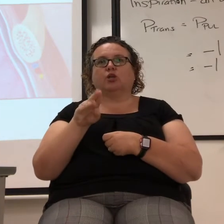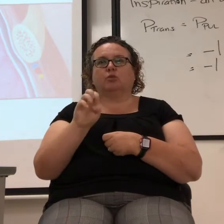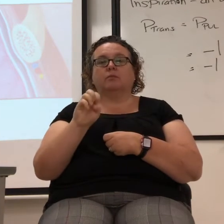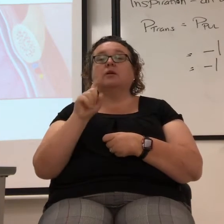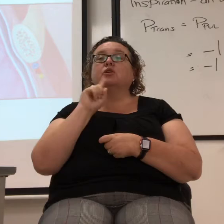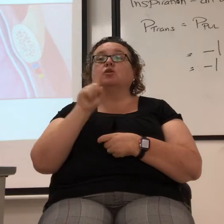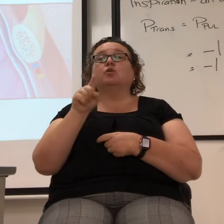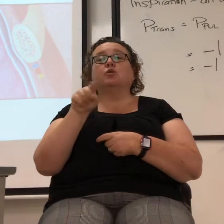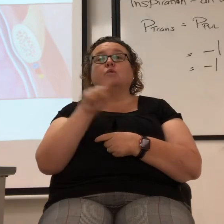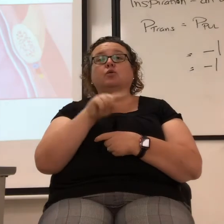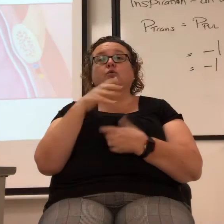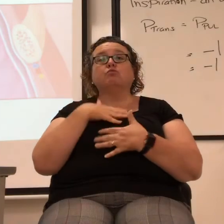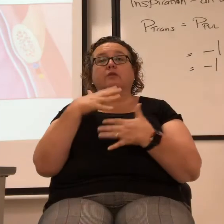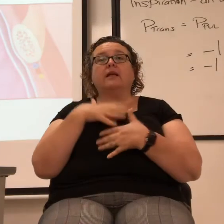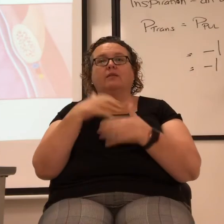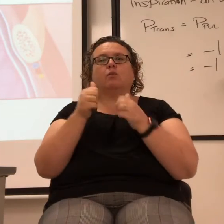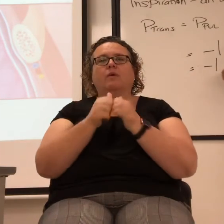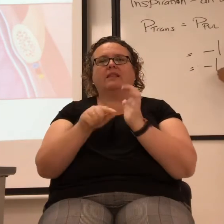pressure.